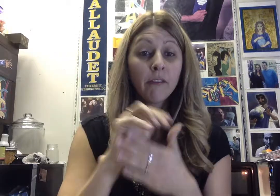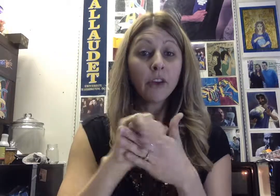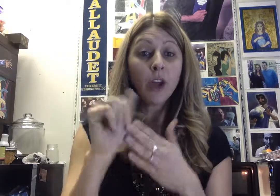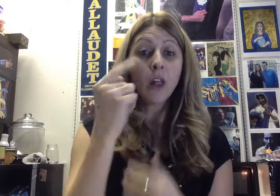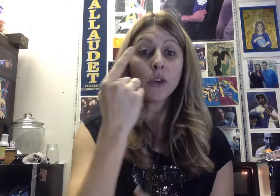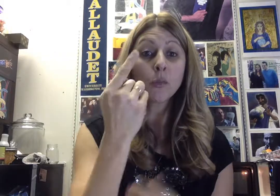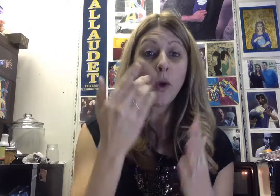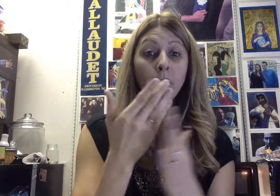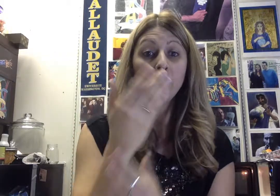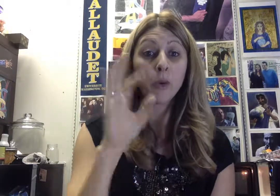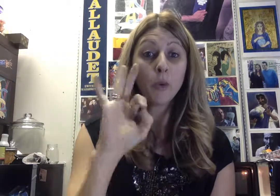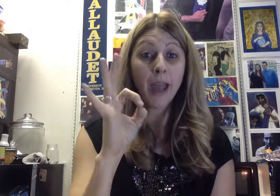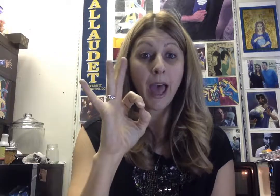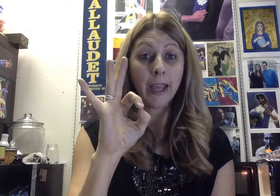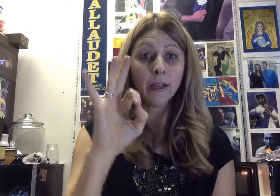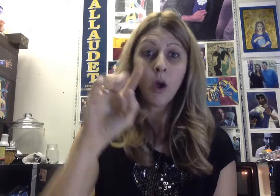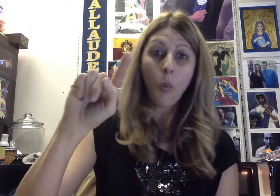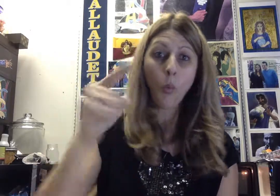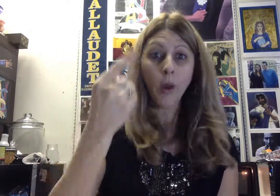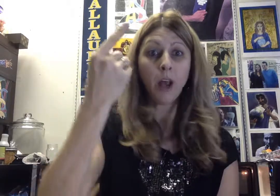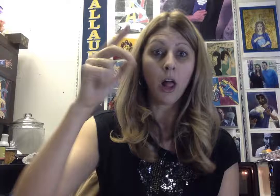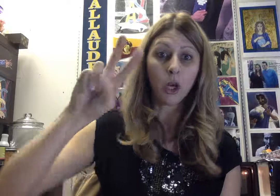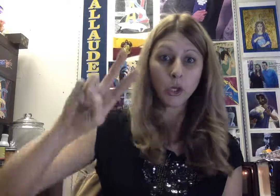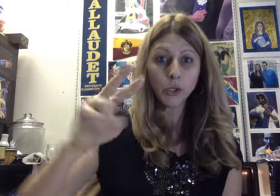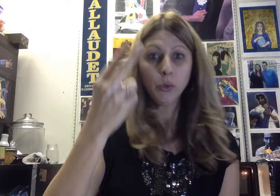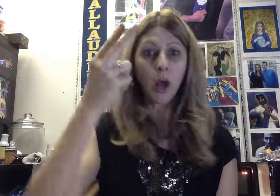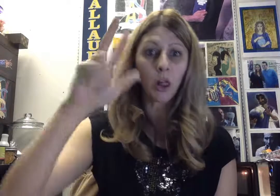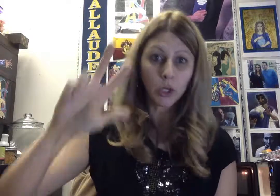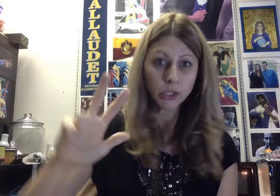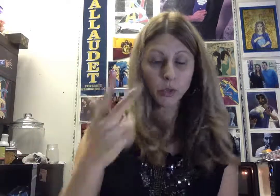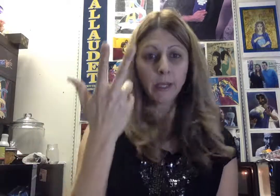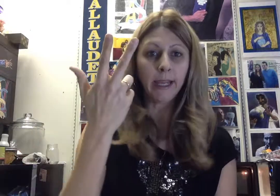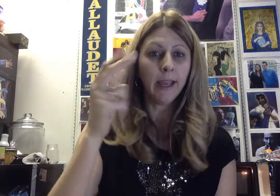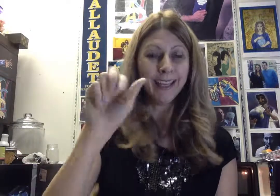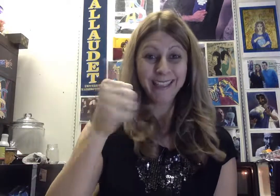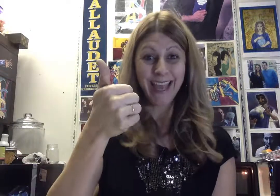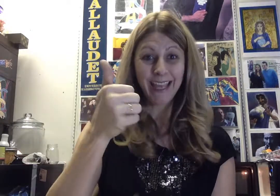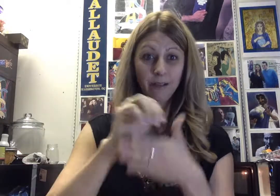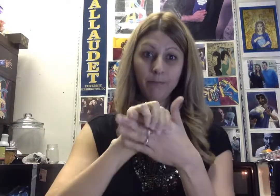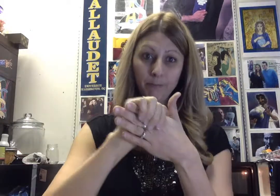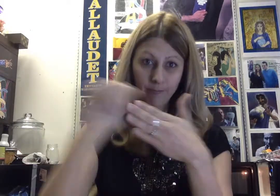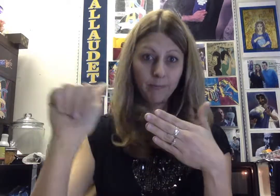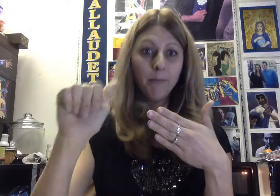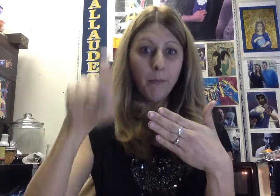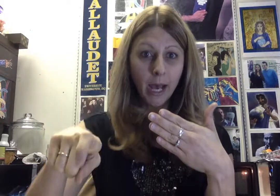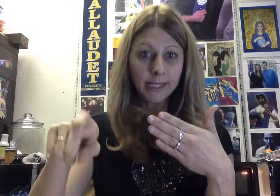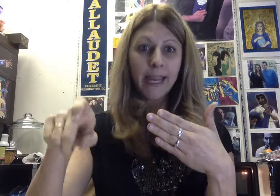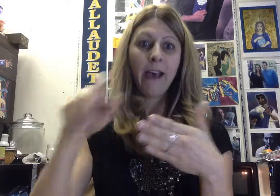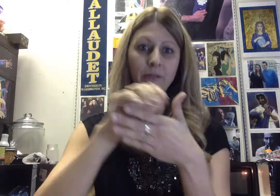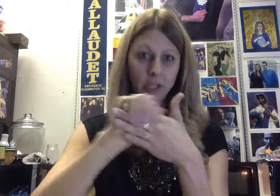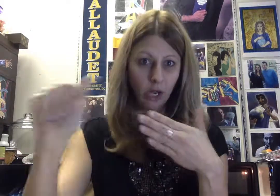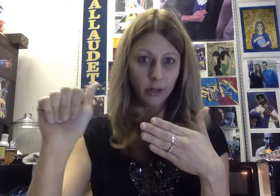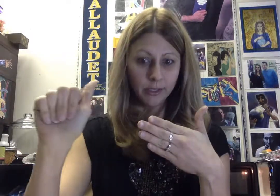For dollars 1 through 9. $1, $2, 3, 10, must have the dollar